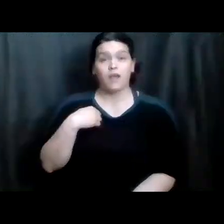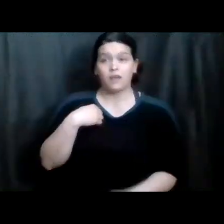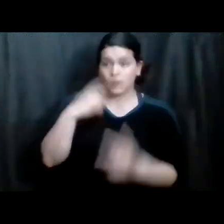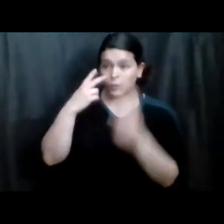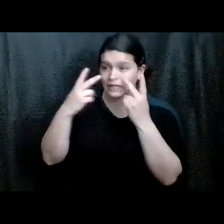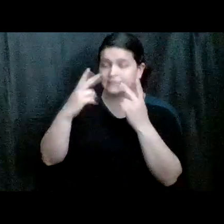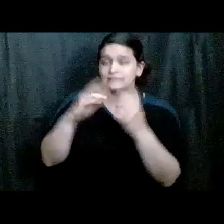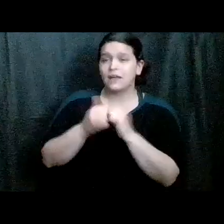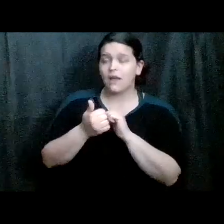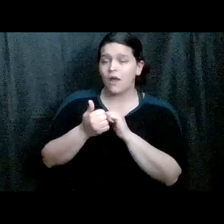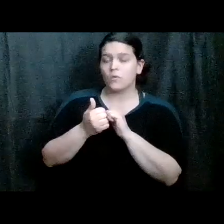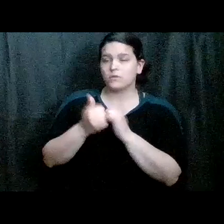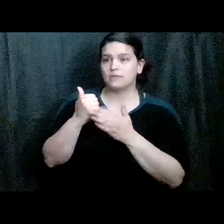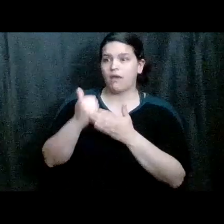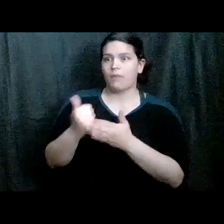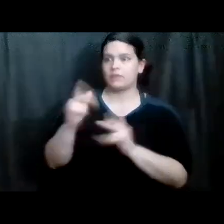people literally.